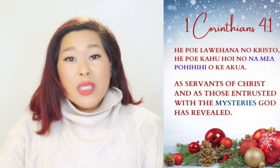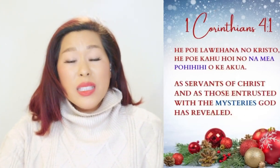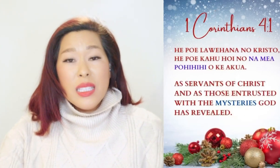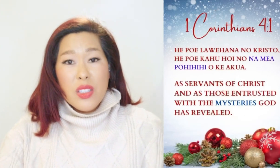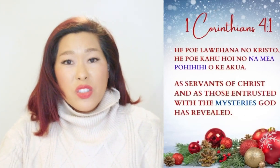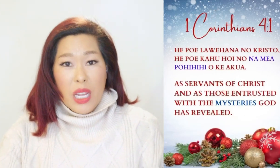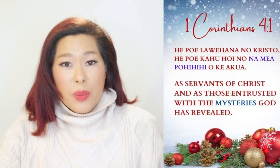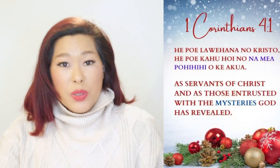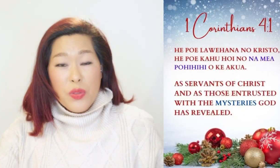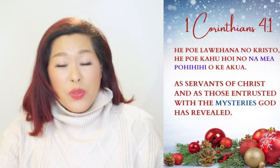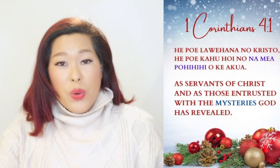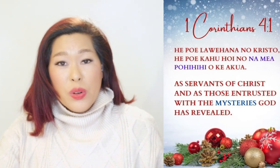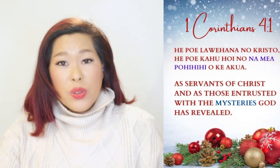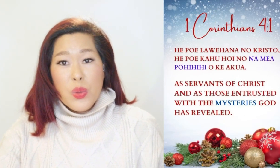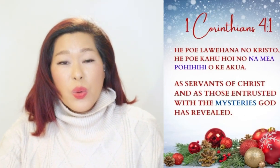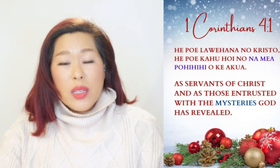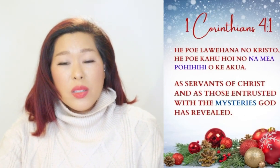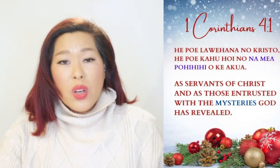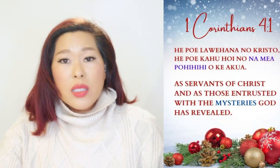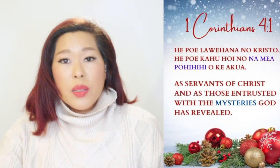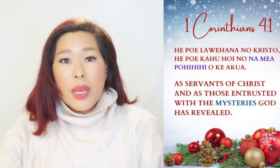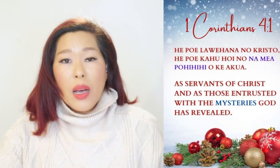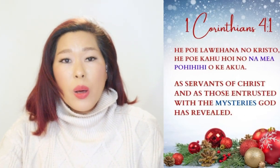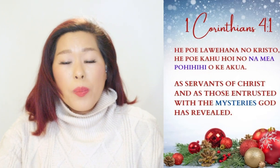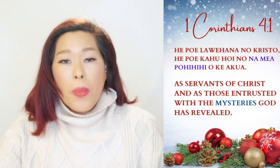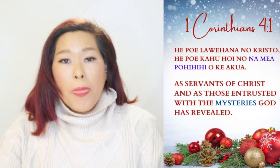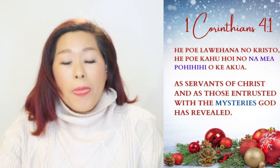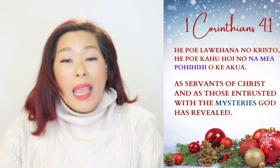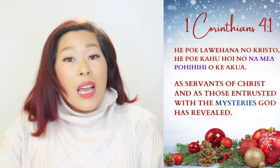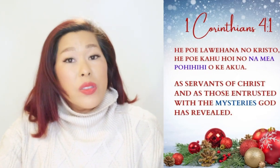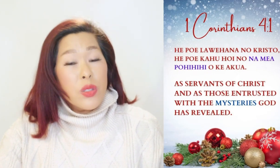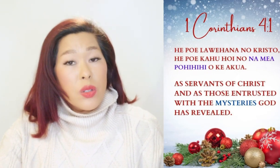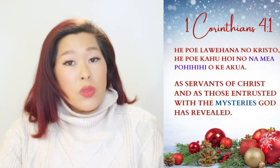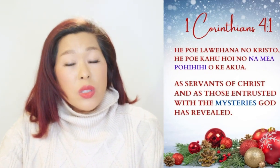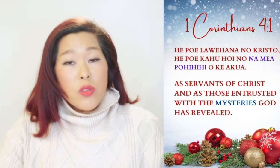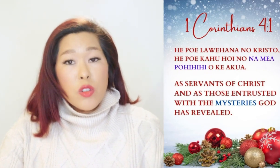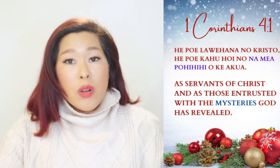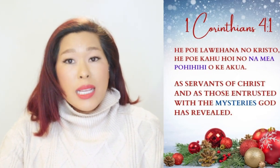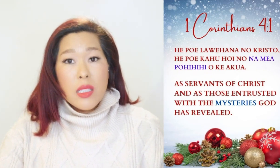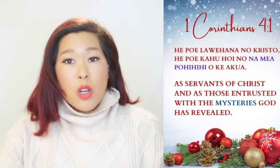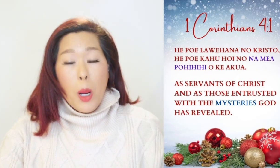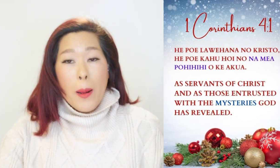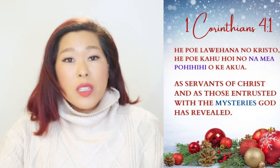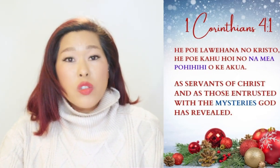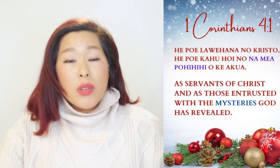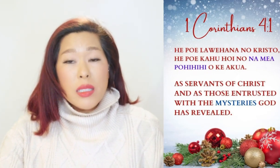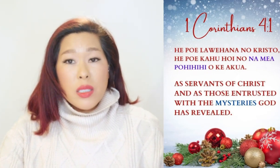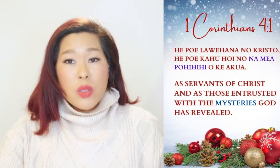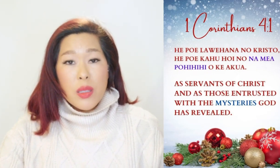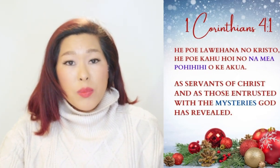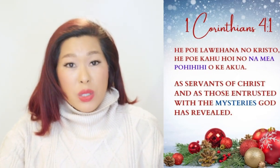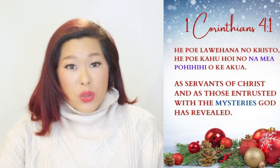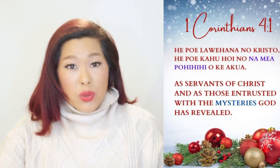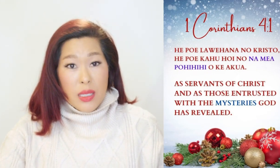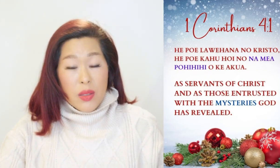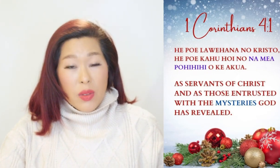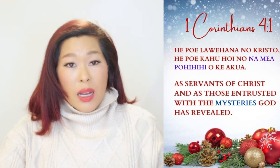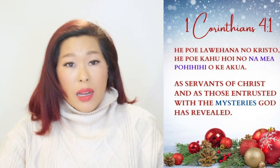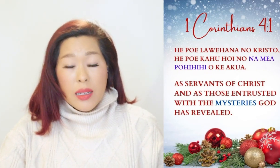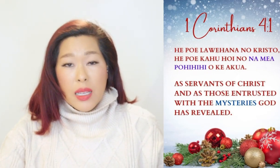Corinthians chapter 4, verse 1 talks about how the servants of Christ are entrusted with the mysteries of God. So